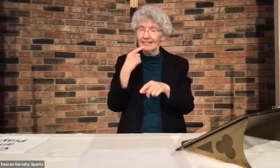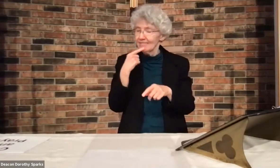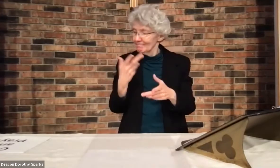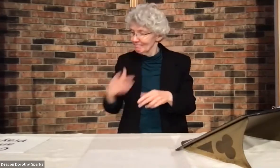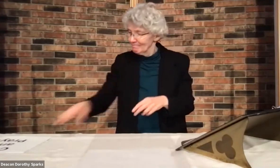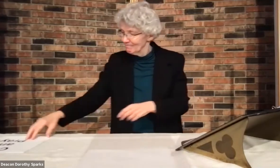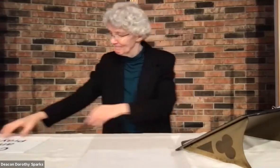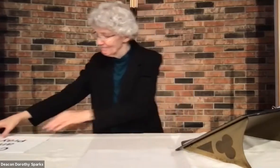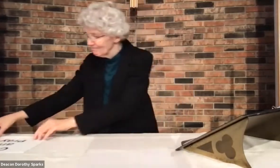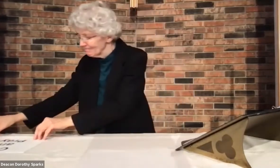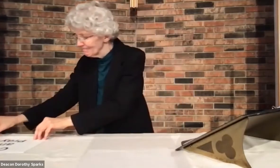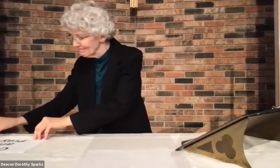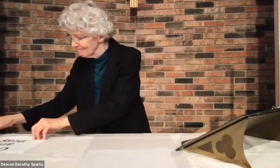of billboards and signs.